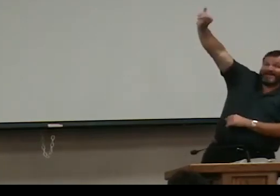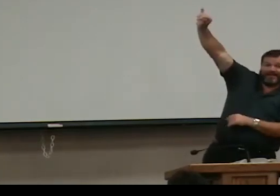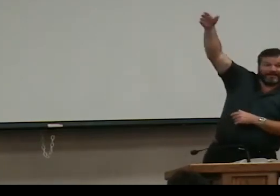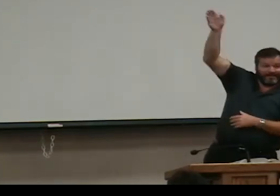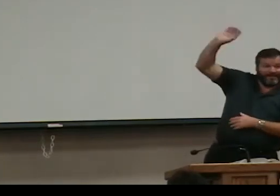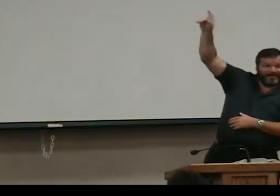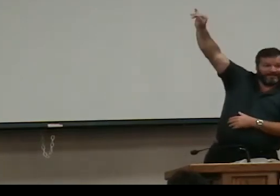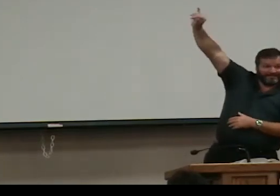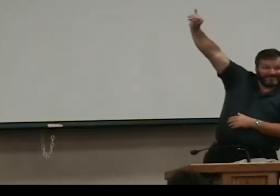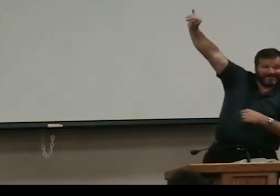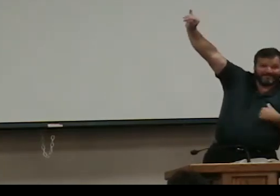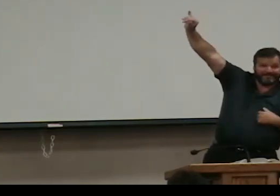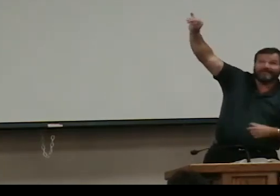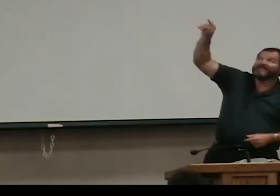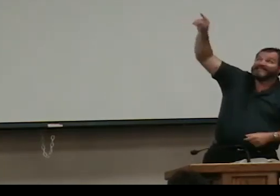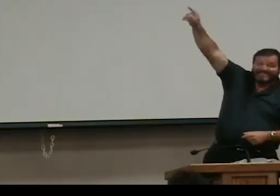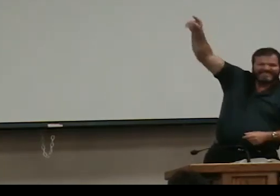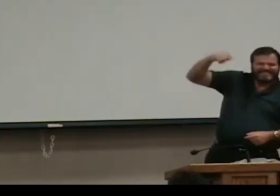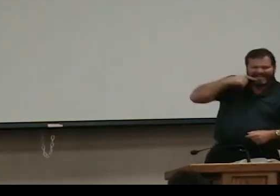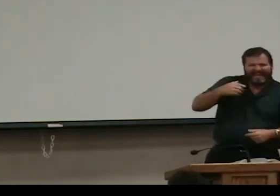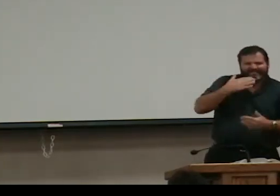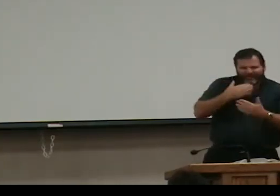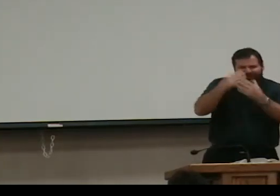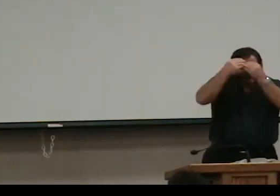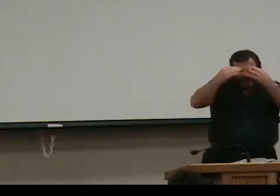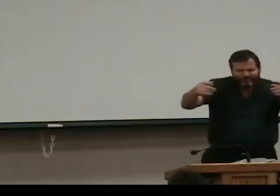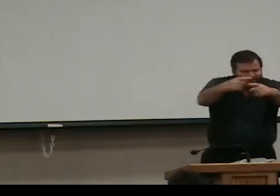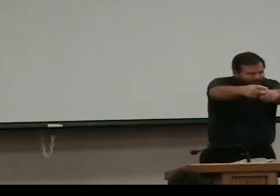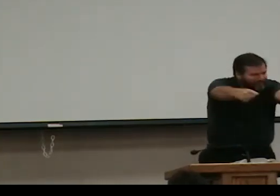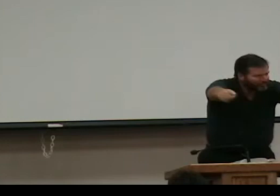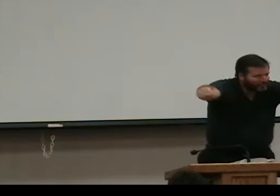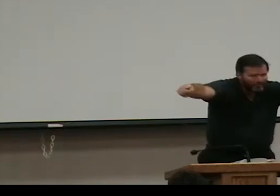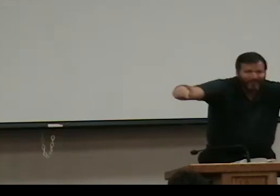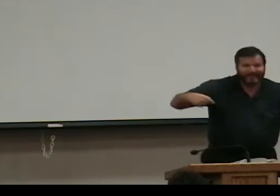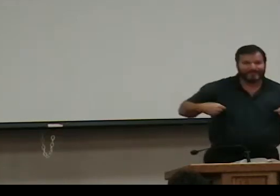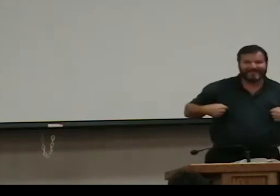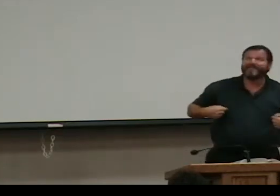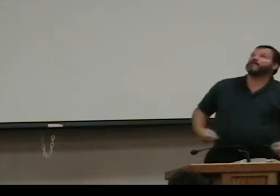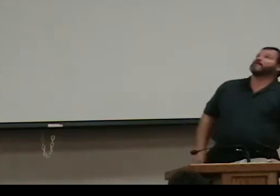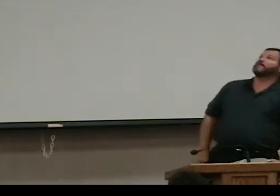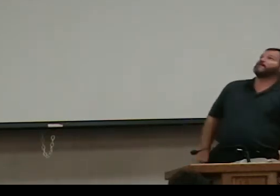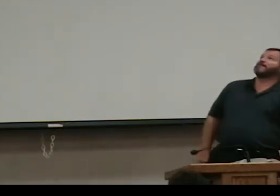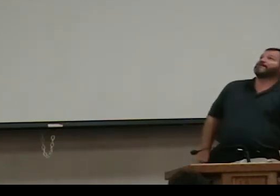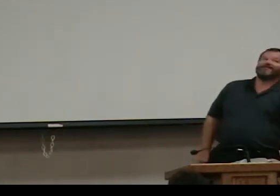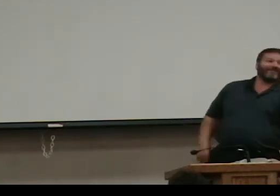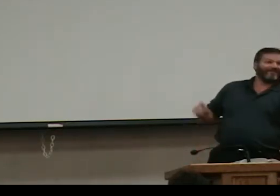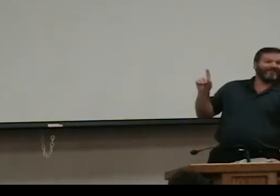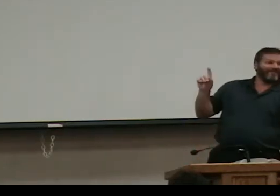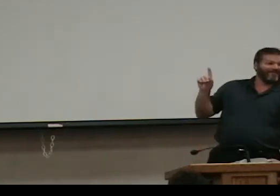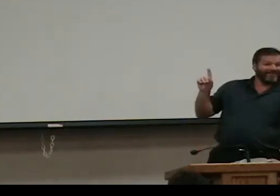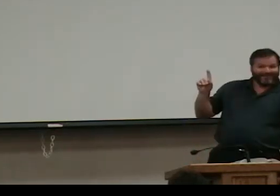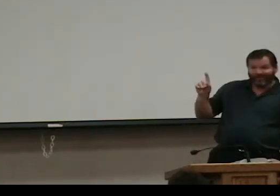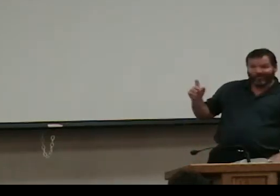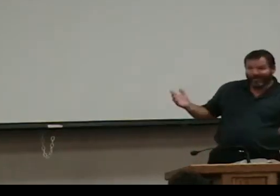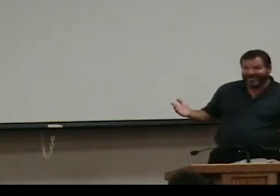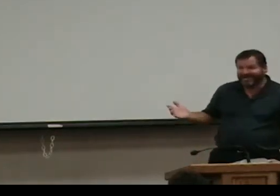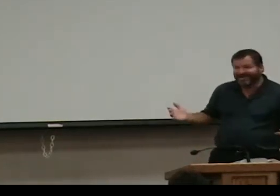for you. We have good news. He has everything for you and me. We need to look to him. He has the